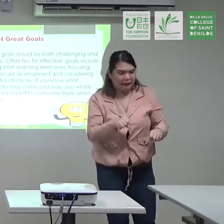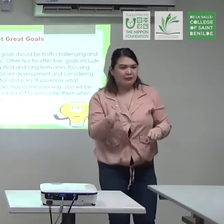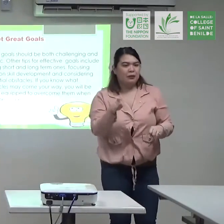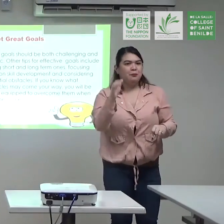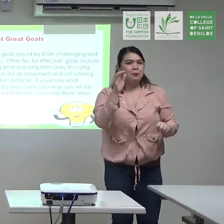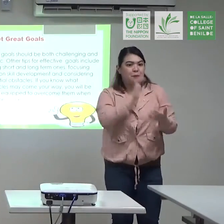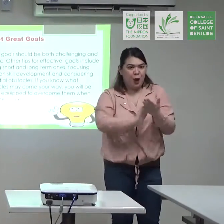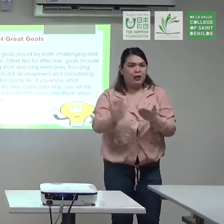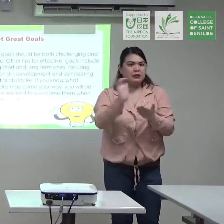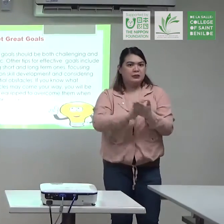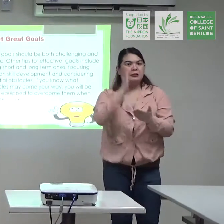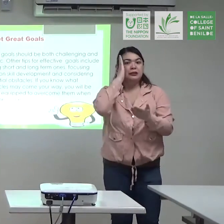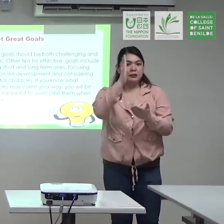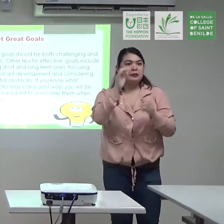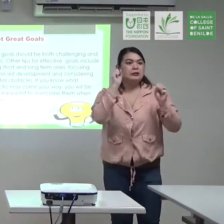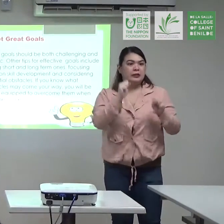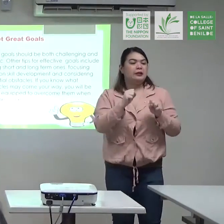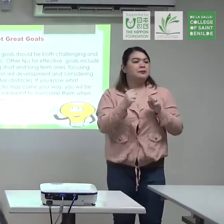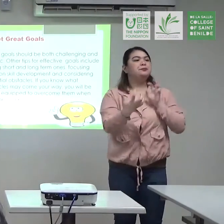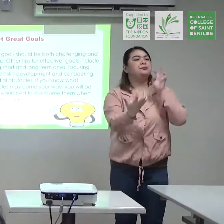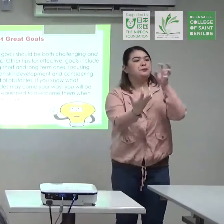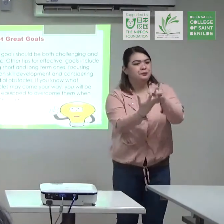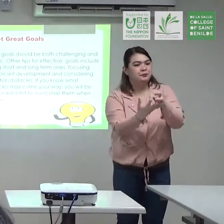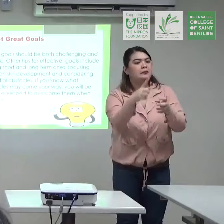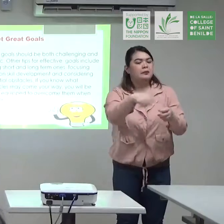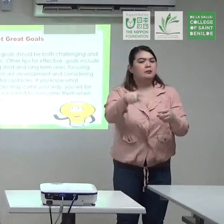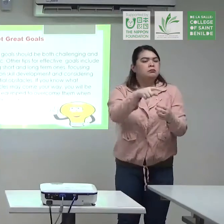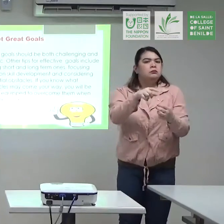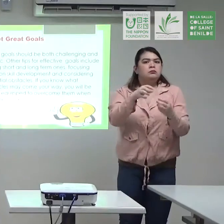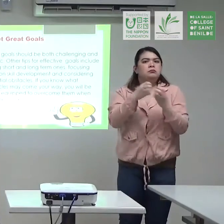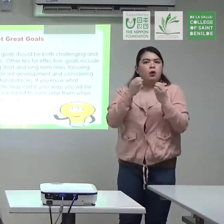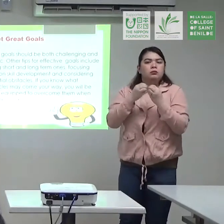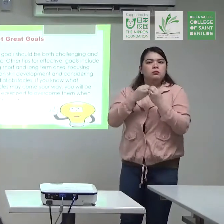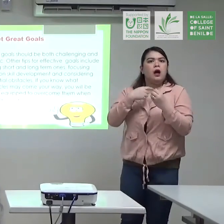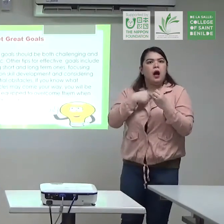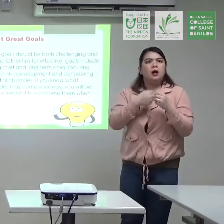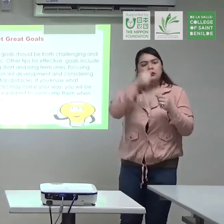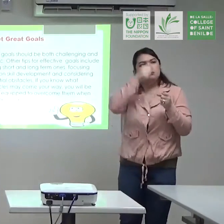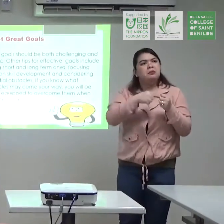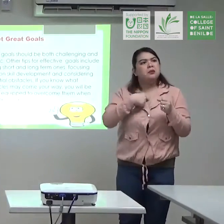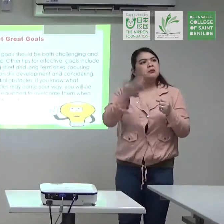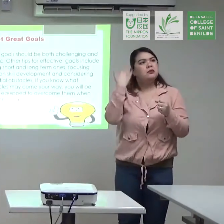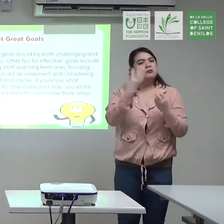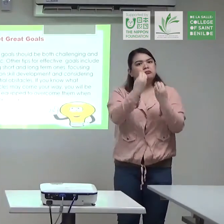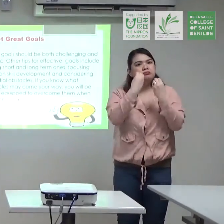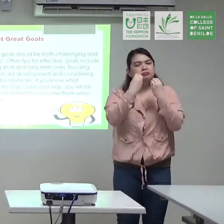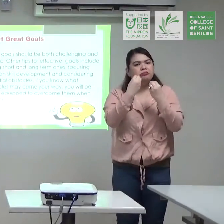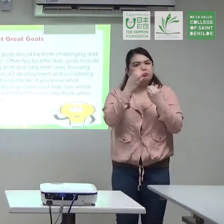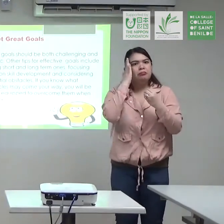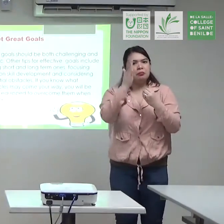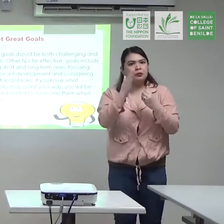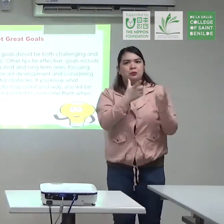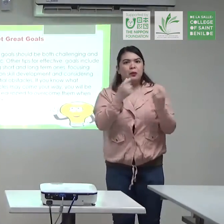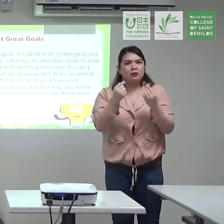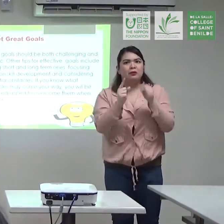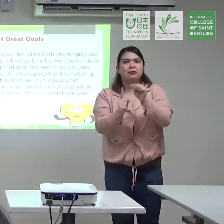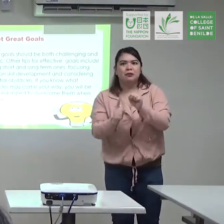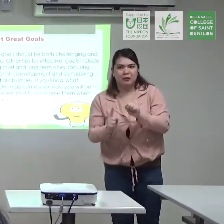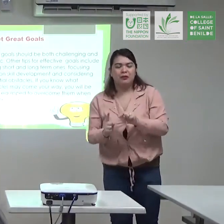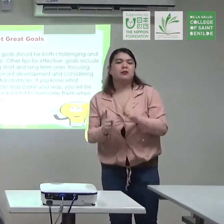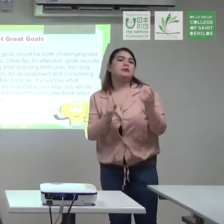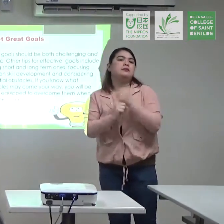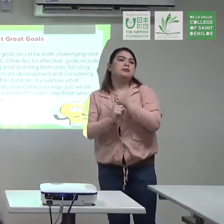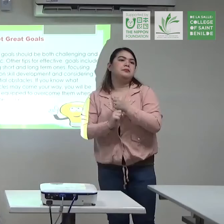to think of long-term goals. Focusing more on skill development and considering